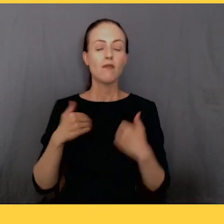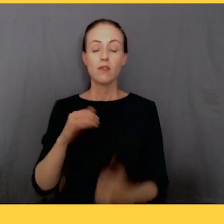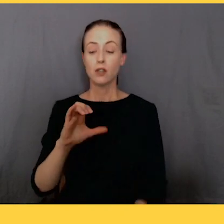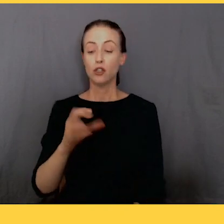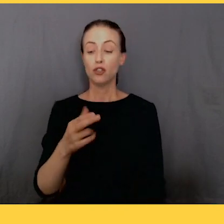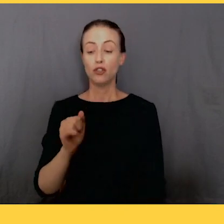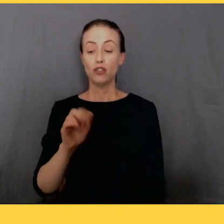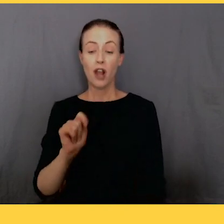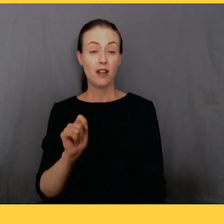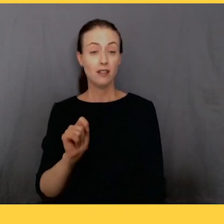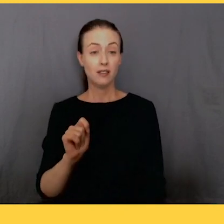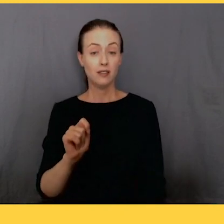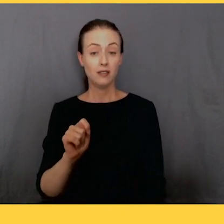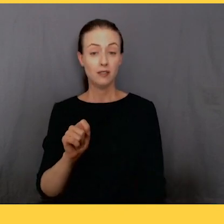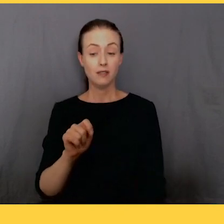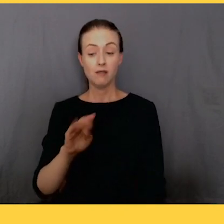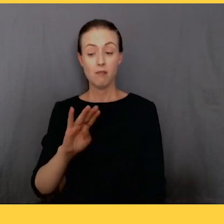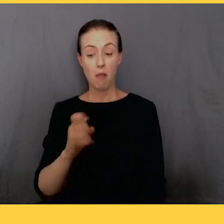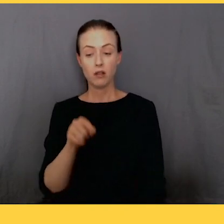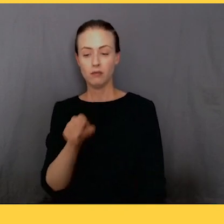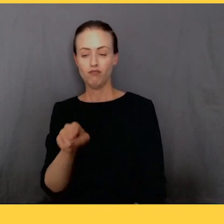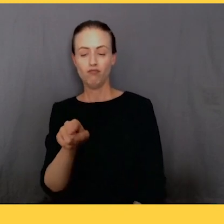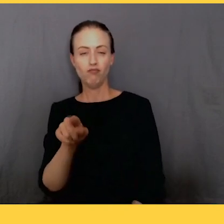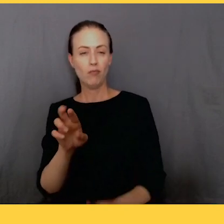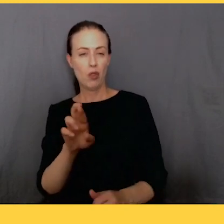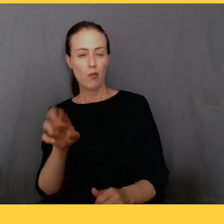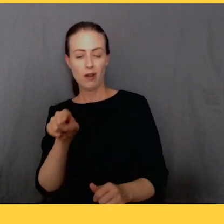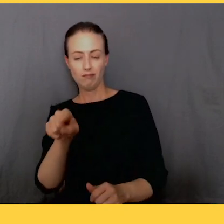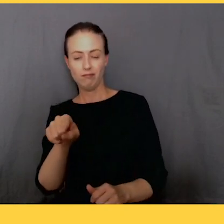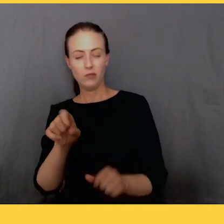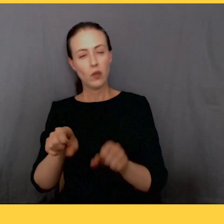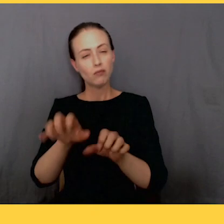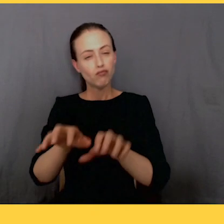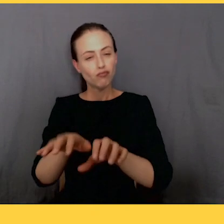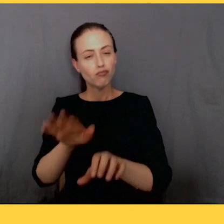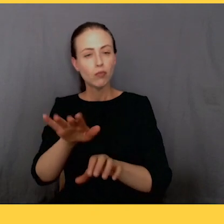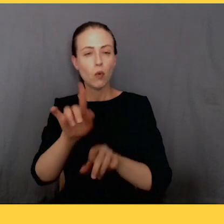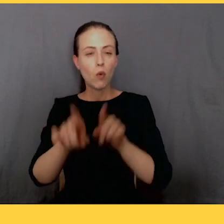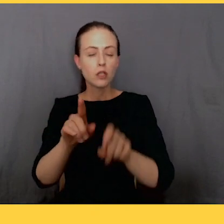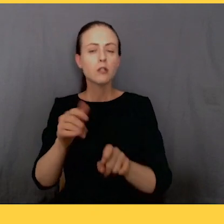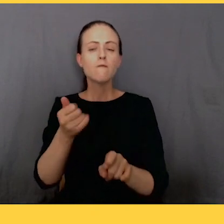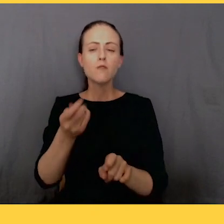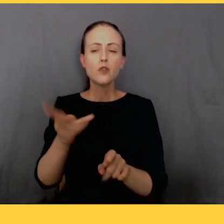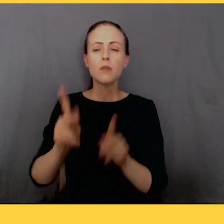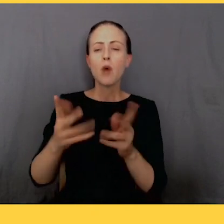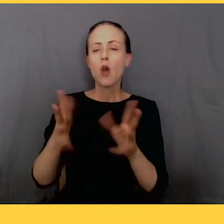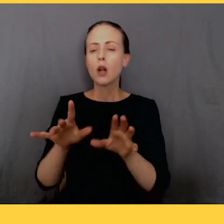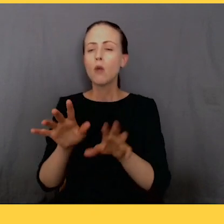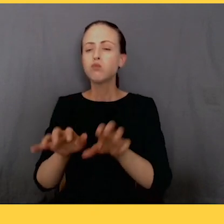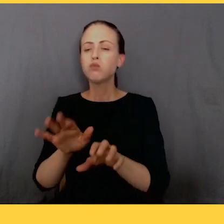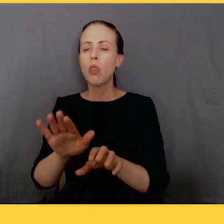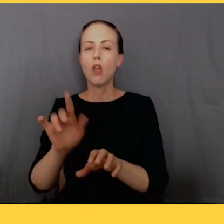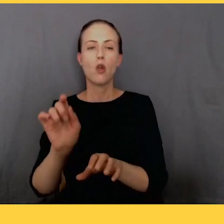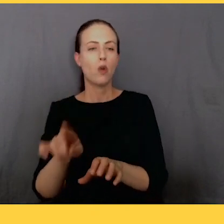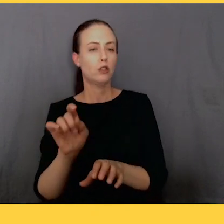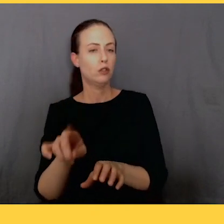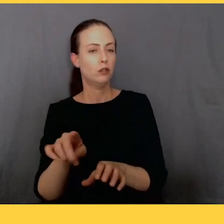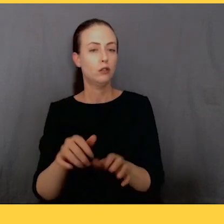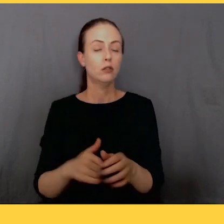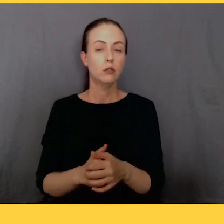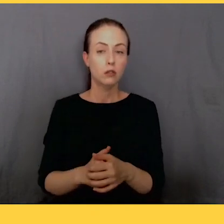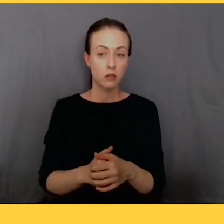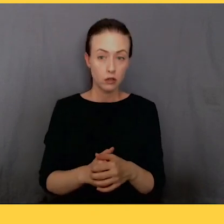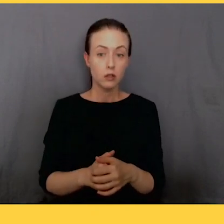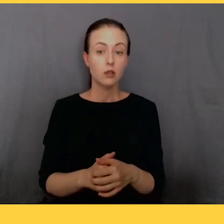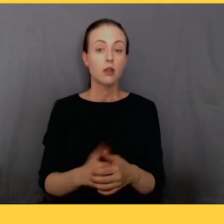can add some questions there. A few have already been added there. And then you can also, there's a little heart next to